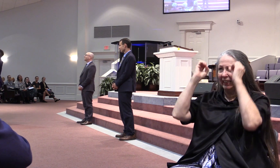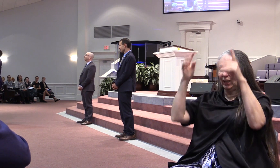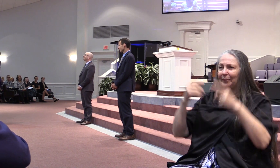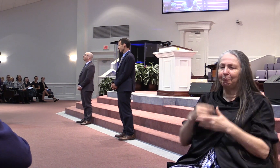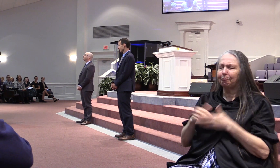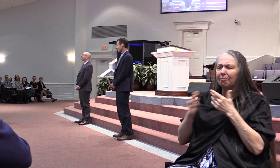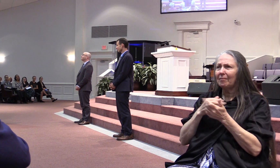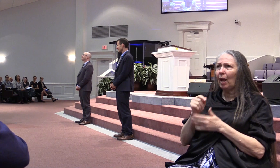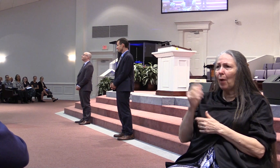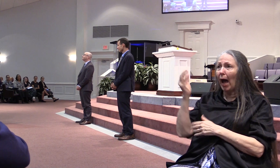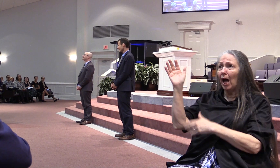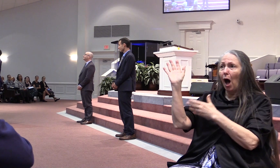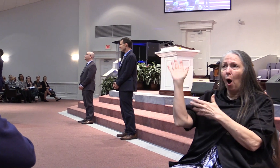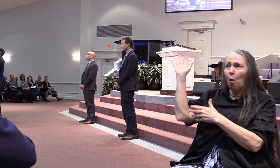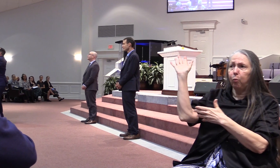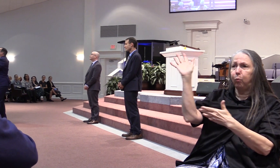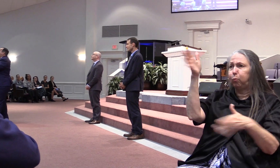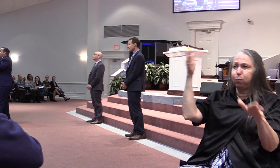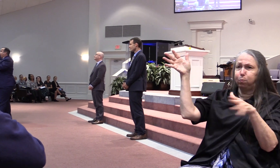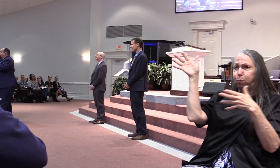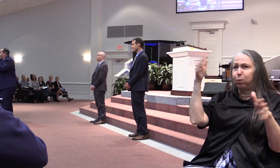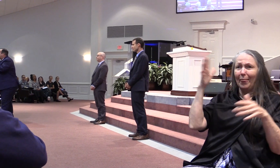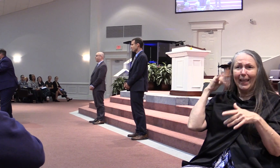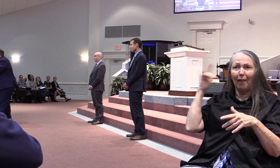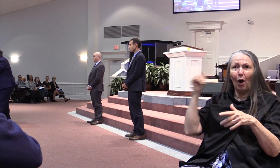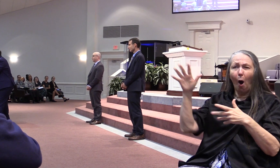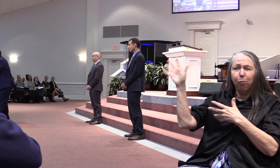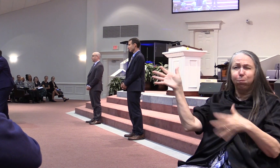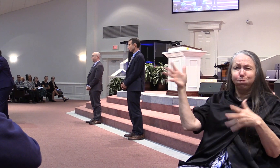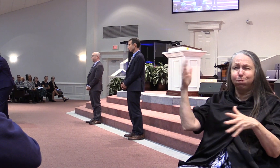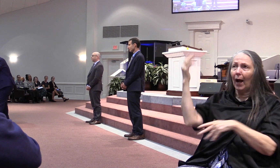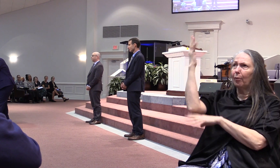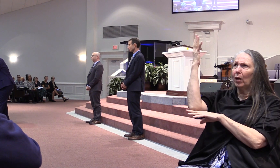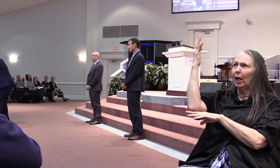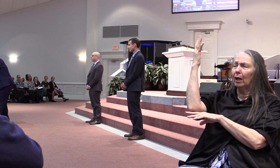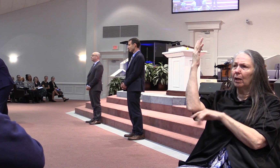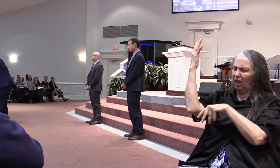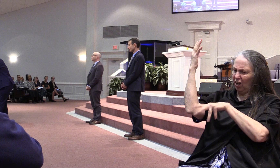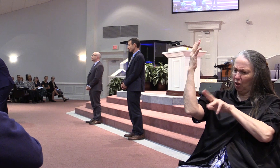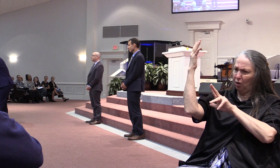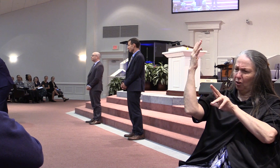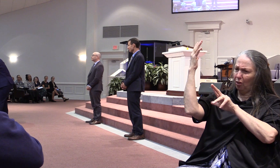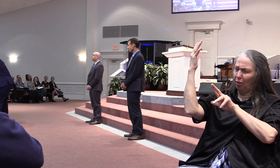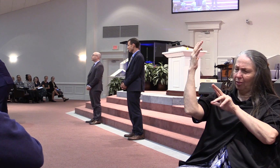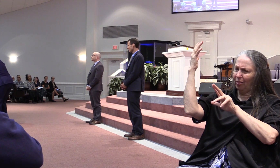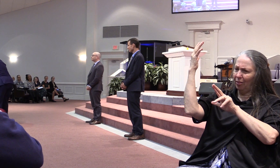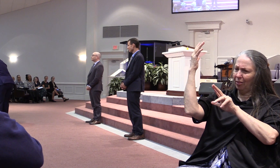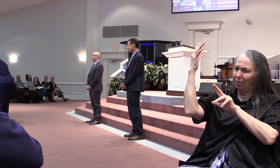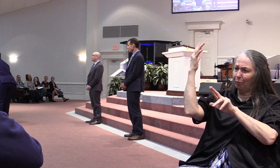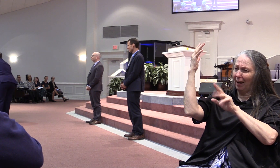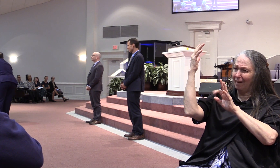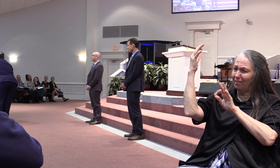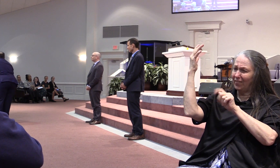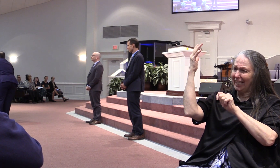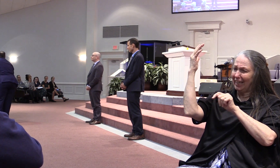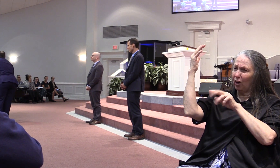those coastal winds blow on limbs that are 300 feet in the air and you've got a 300-foot long lever and the fulcrum is there at the point of the ground, no 3-foot roots are